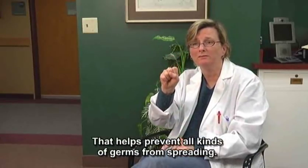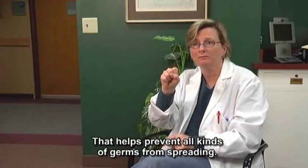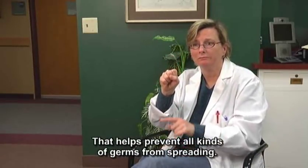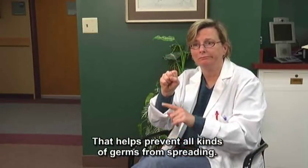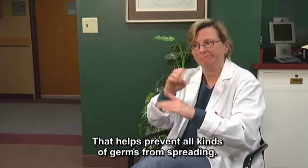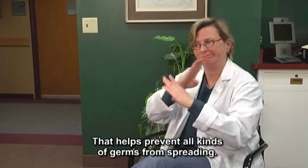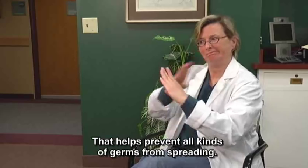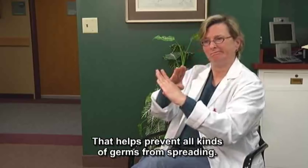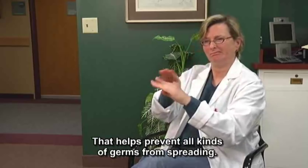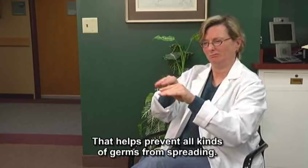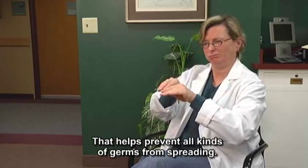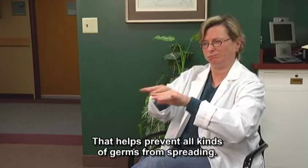spreading